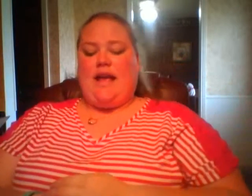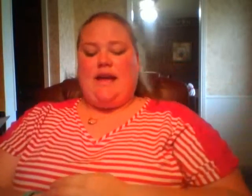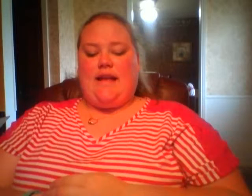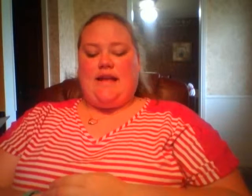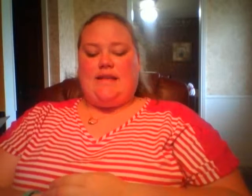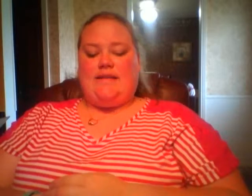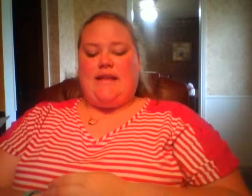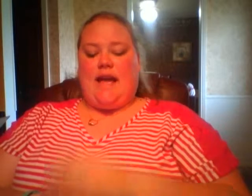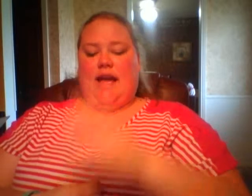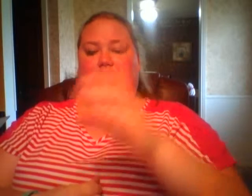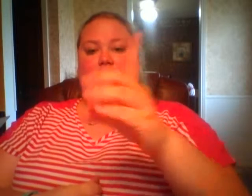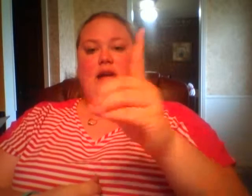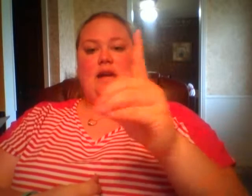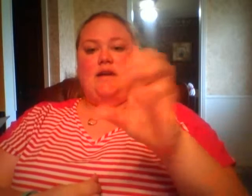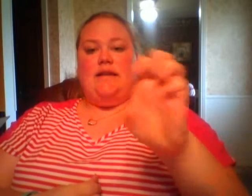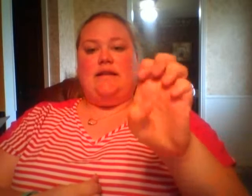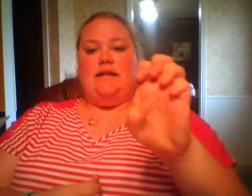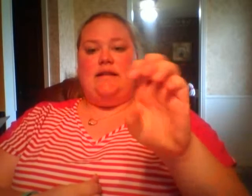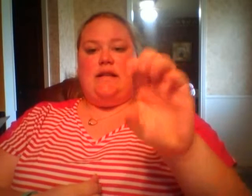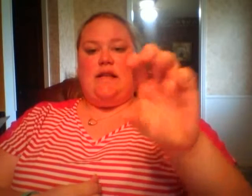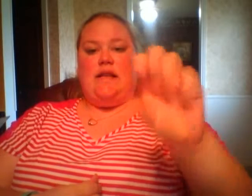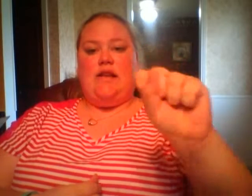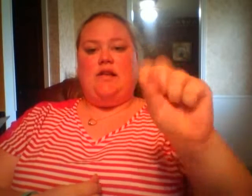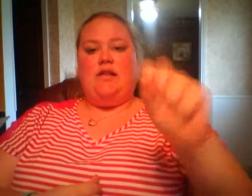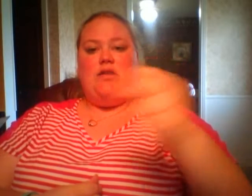It is a